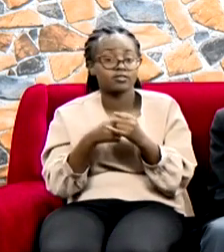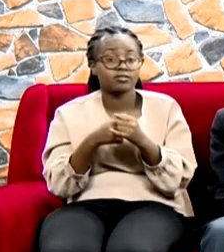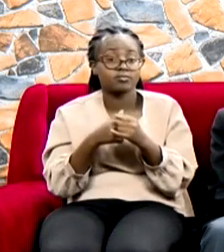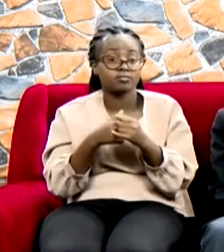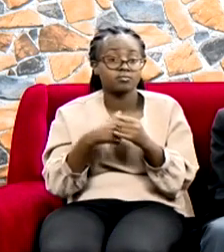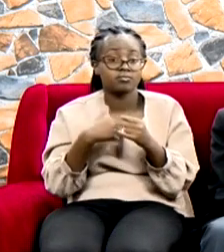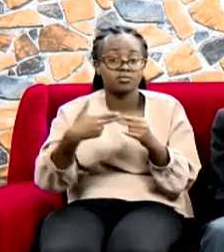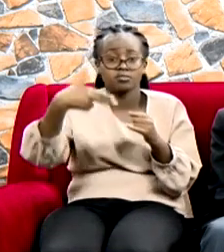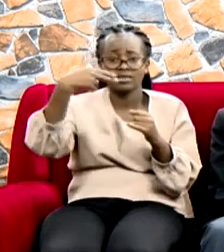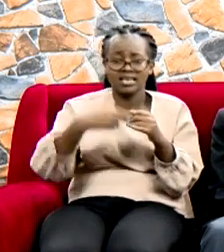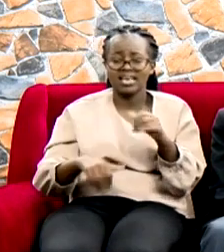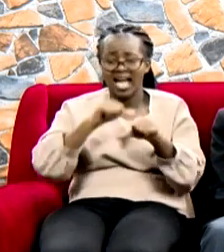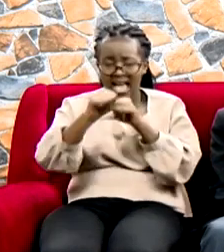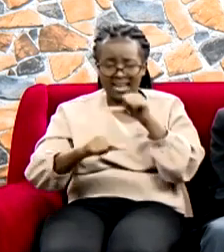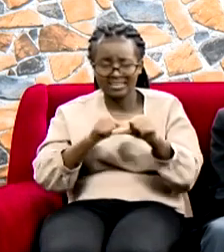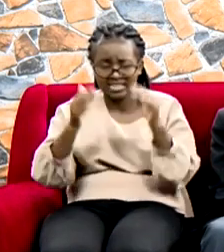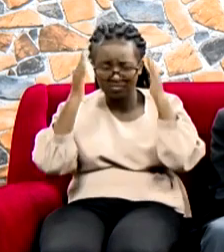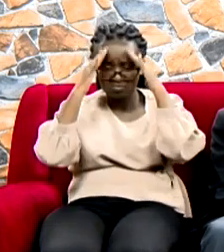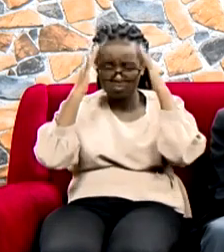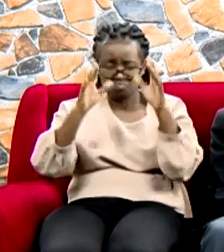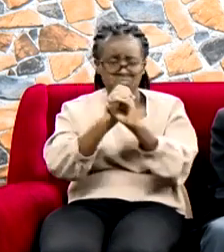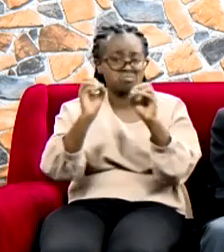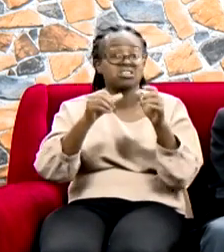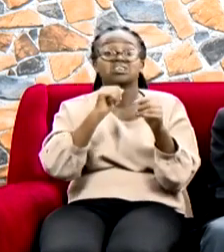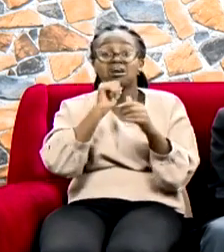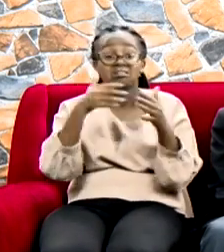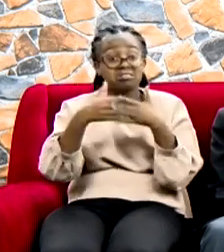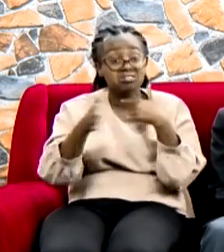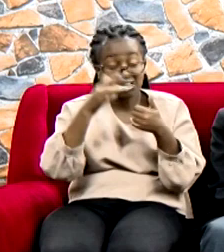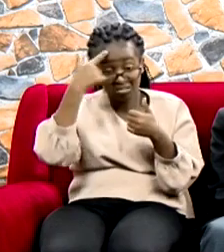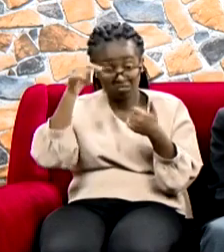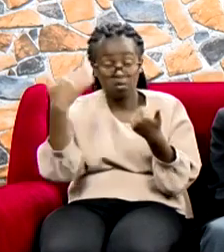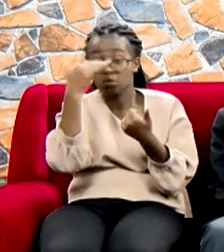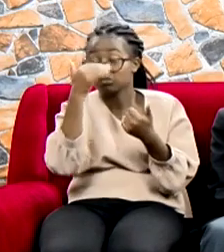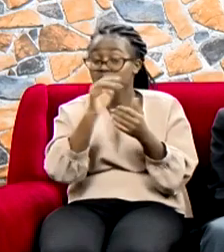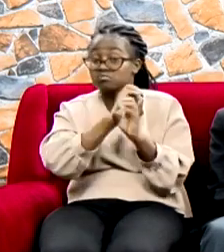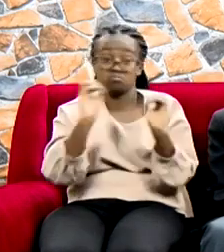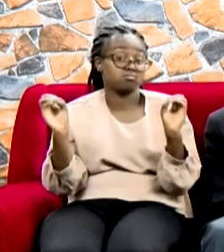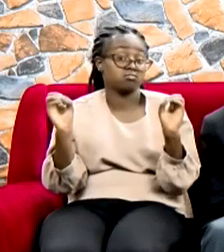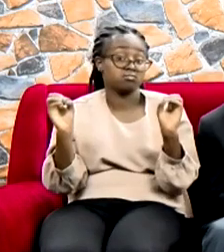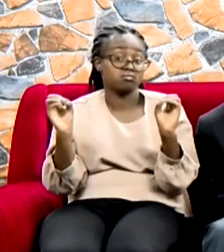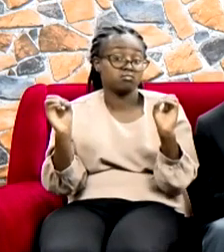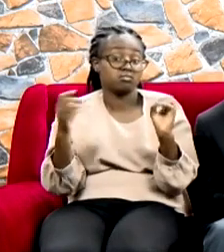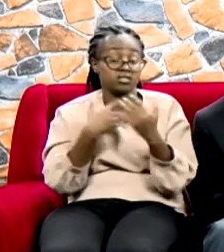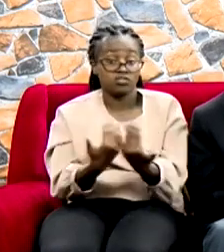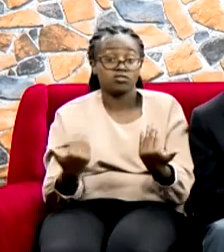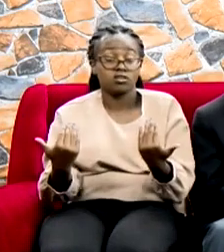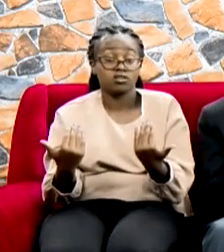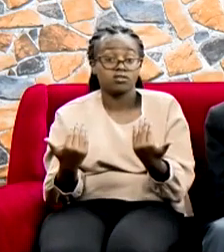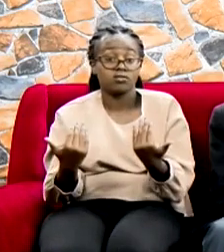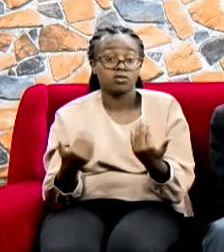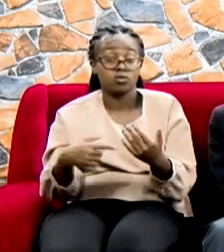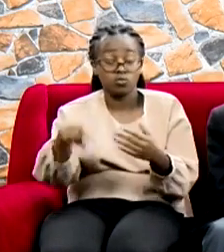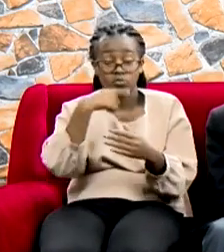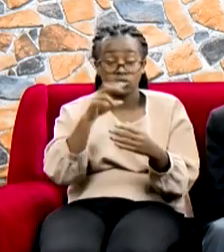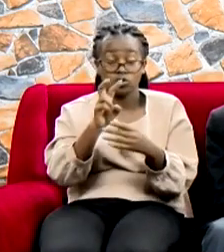is hyperactive, is inattentive. Those ones are not even symptoms of autism. Okay. Yeah, so this child. So we